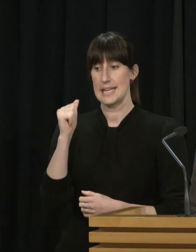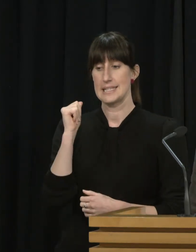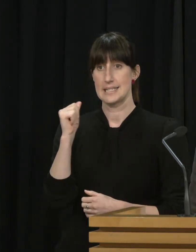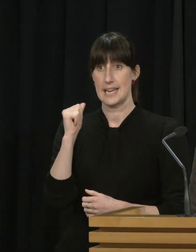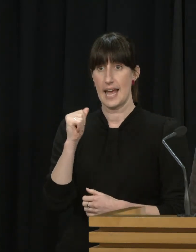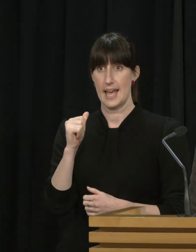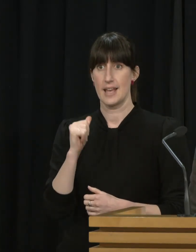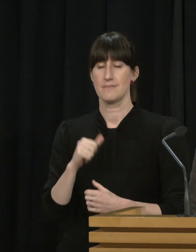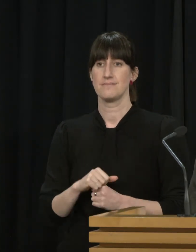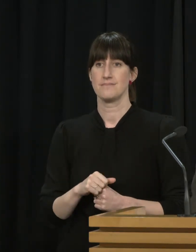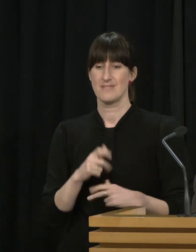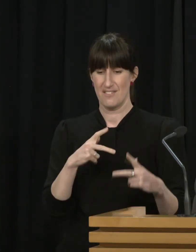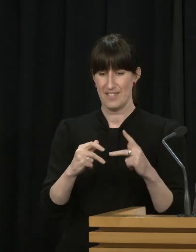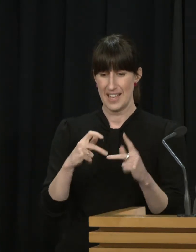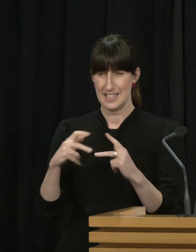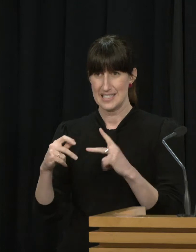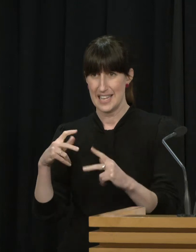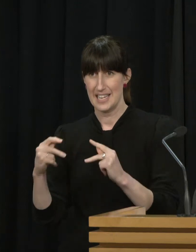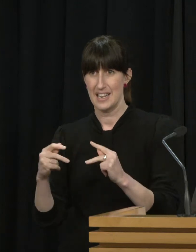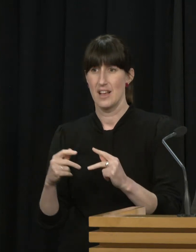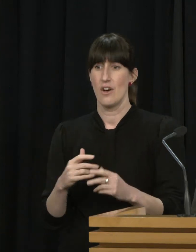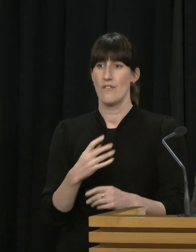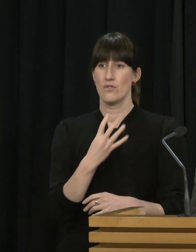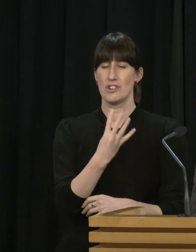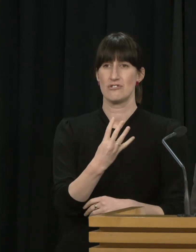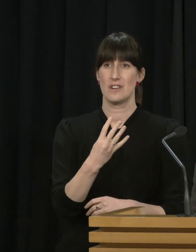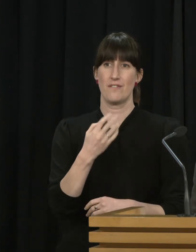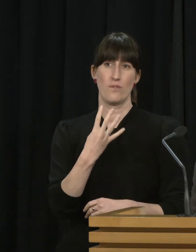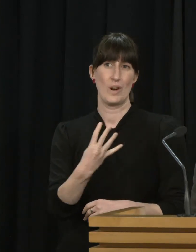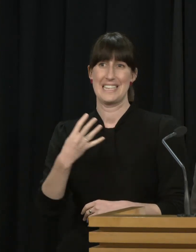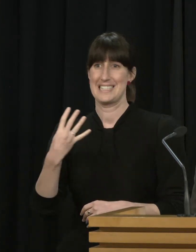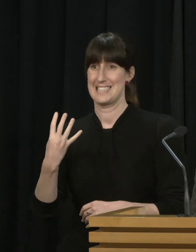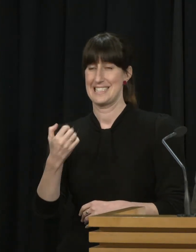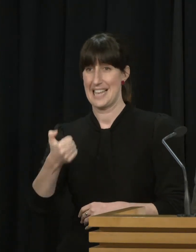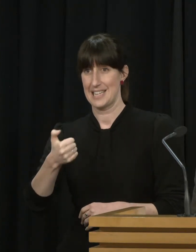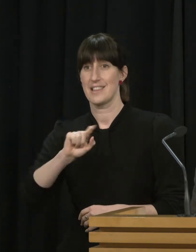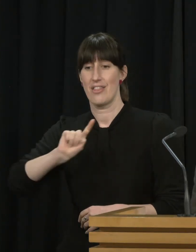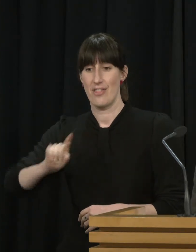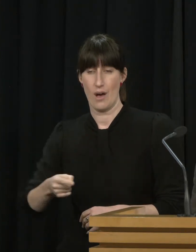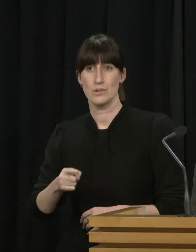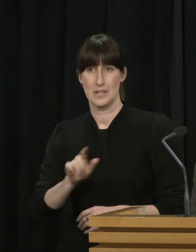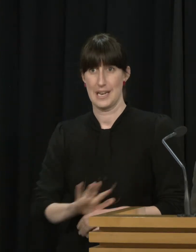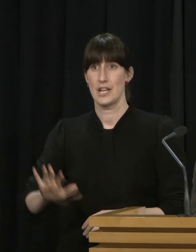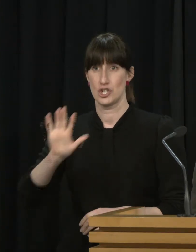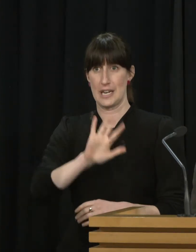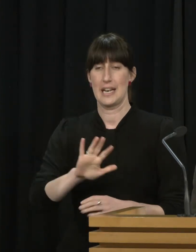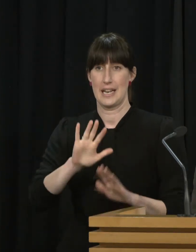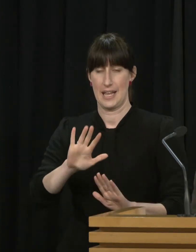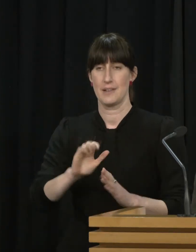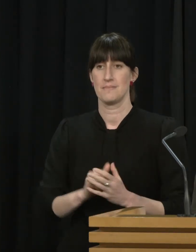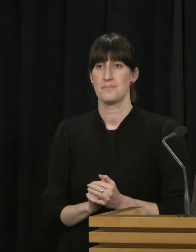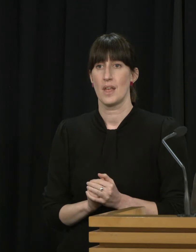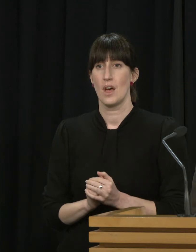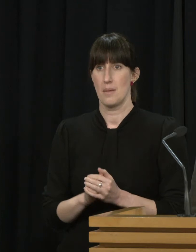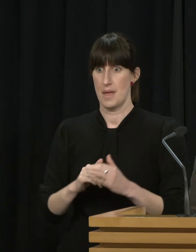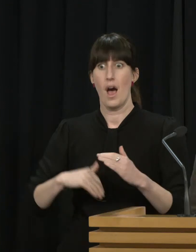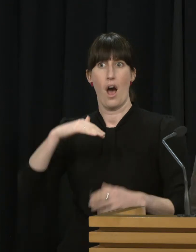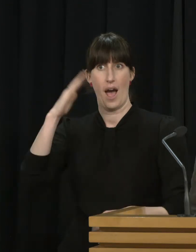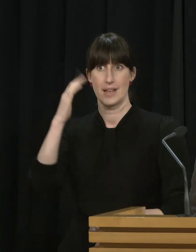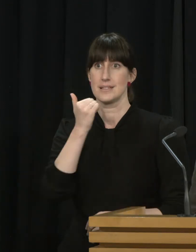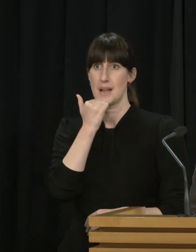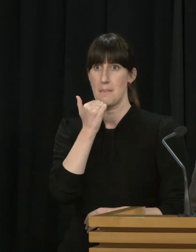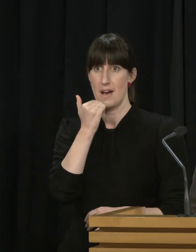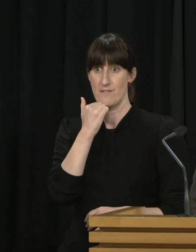than 46,600 doses nationally, our biggest daily total to date, and overall DHBs continue to track